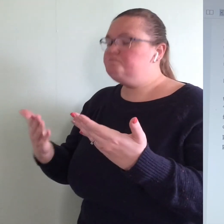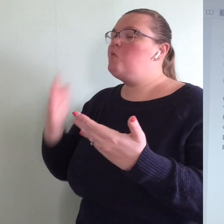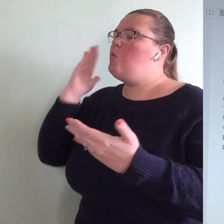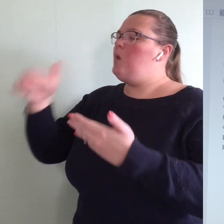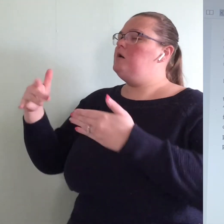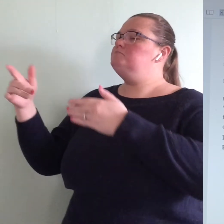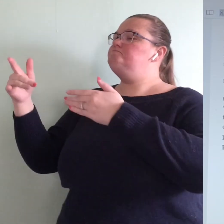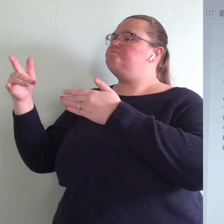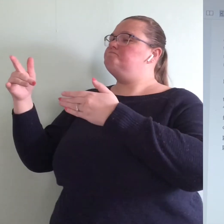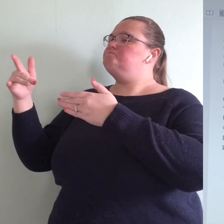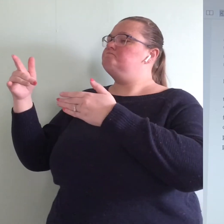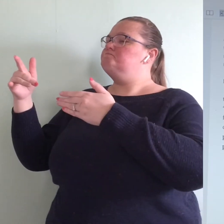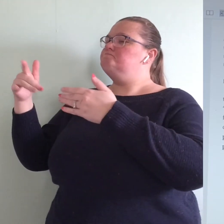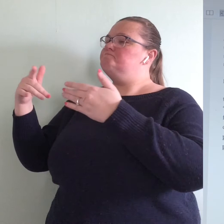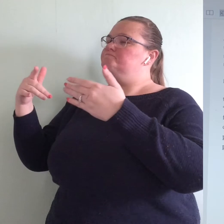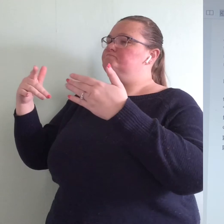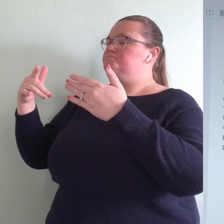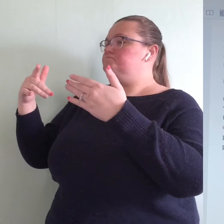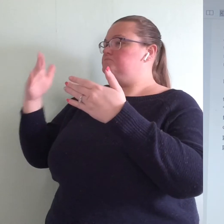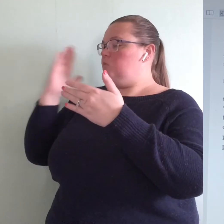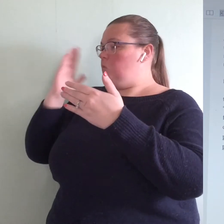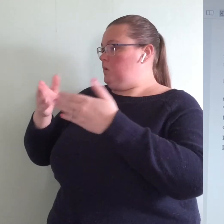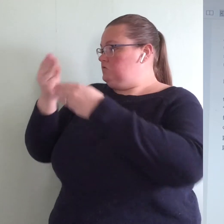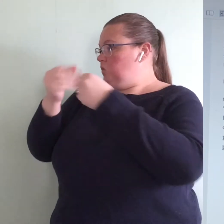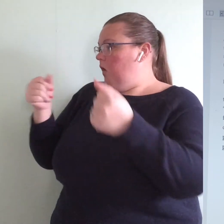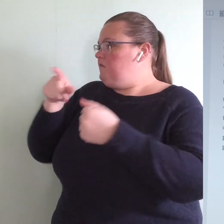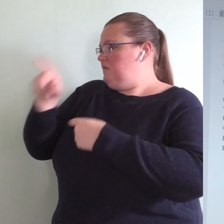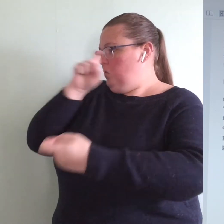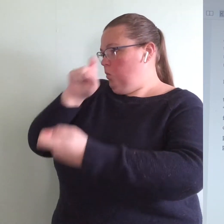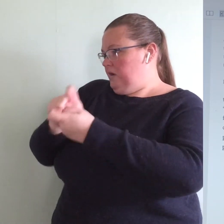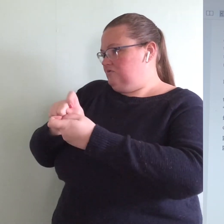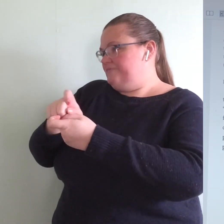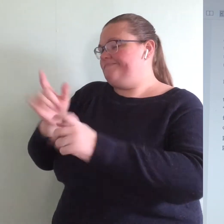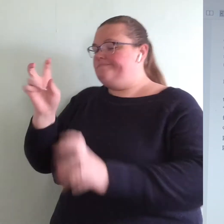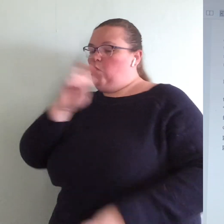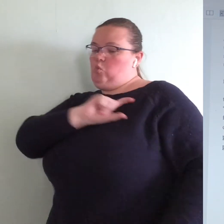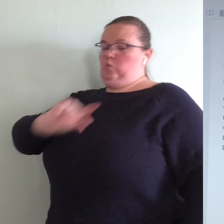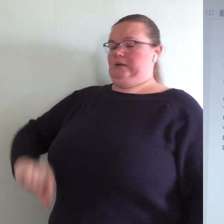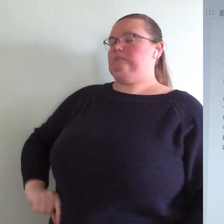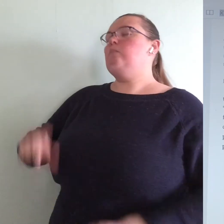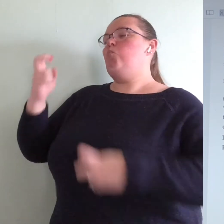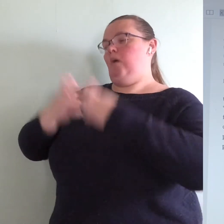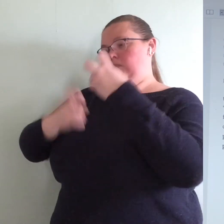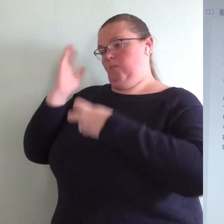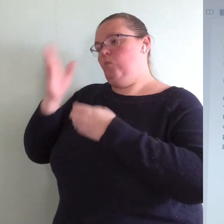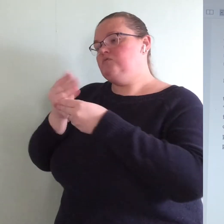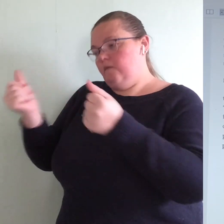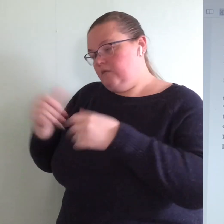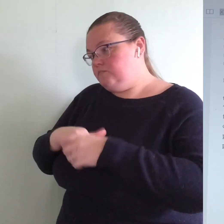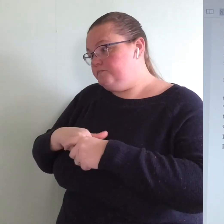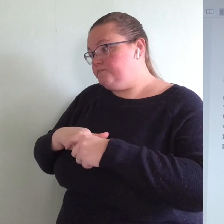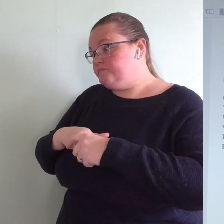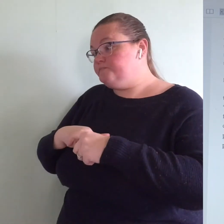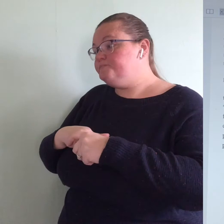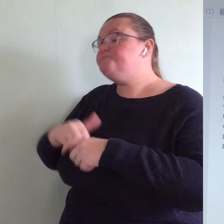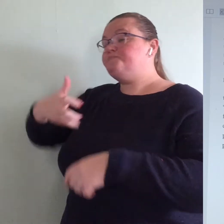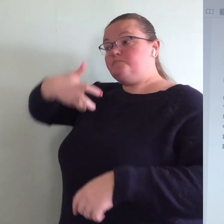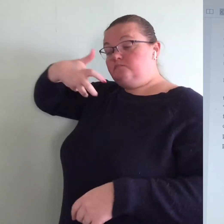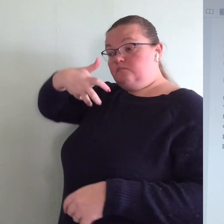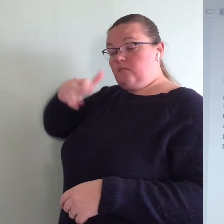White Queen, all right. It is he, not you, that will save Mr.